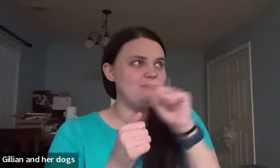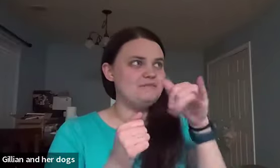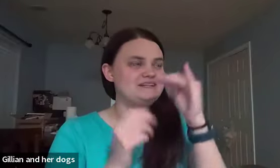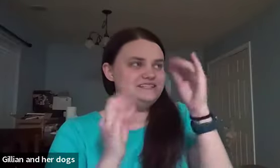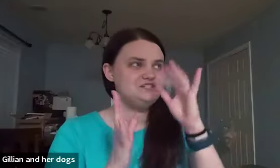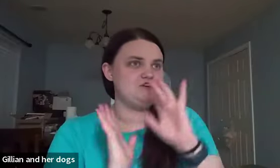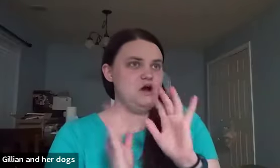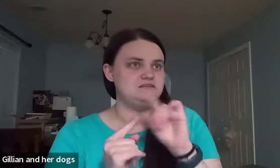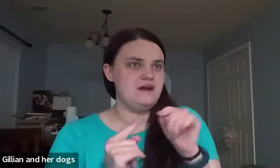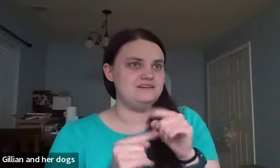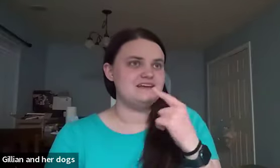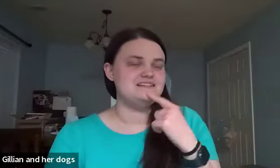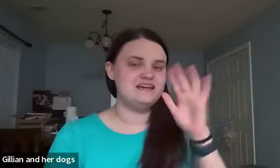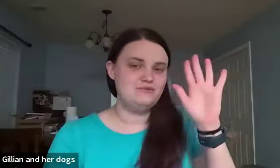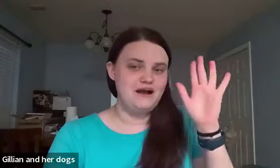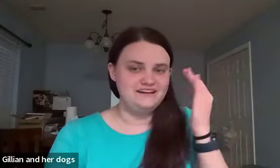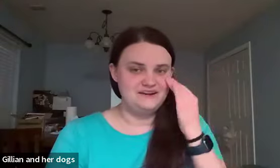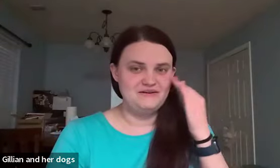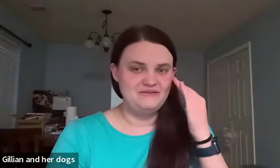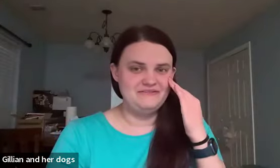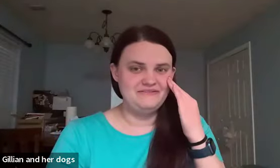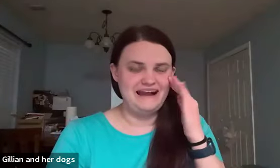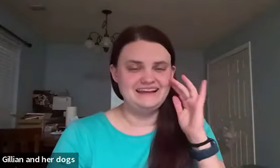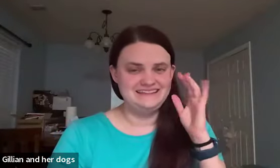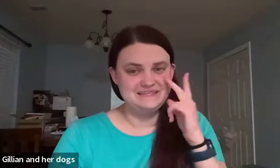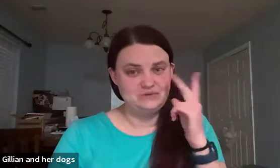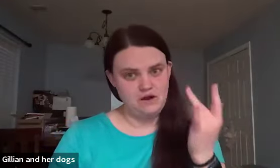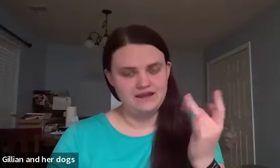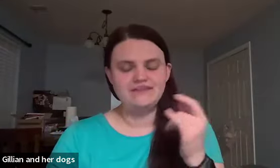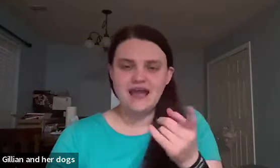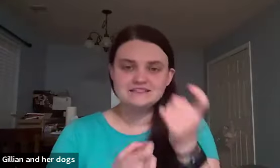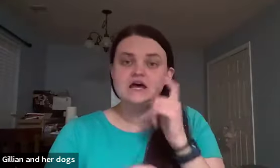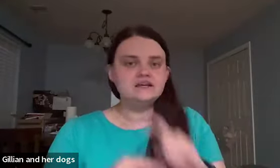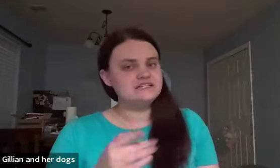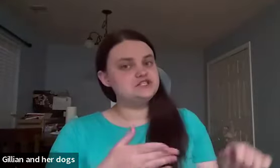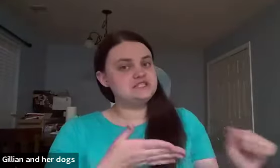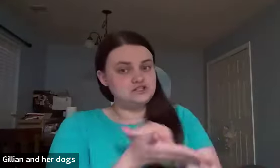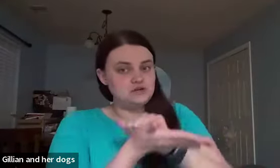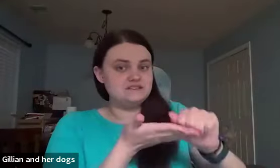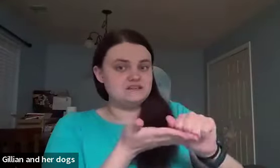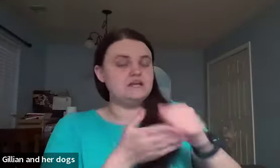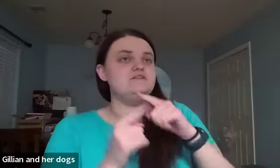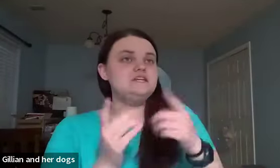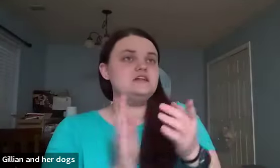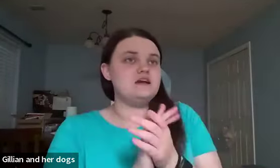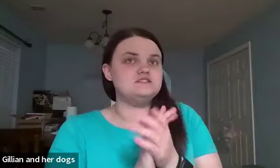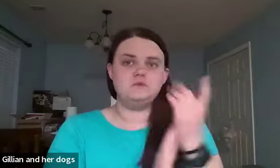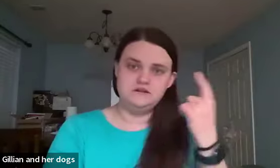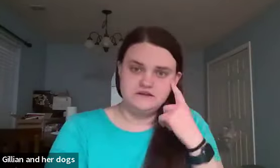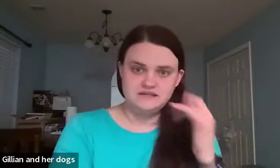I remember when my teacher talked about it because I said, well, I know I can see why. And they asked because they just showed us the sign and then they asked us, why do you think it